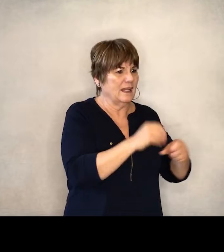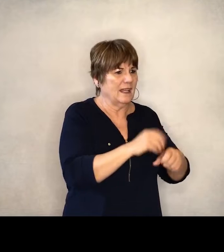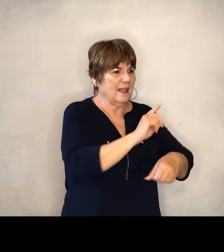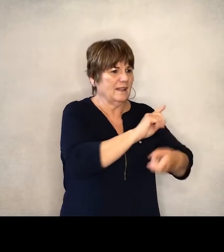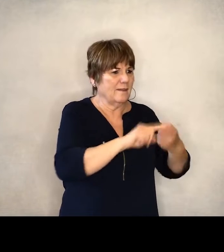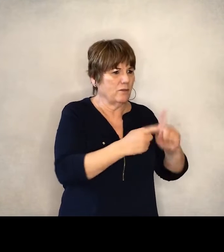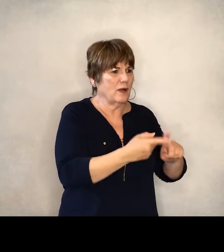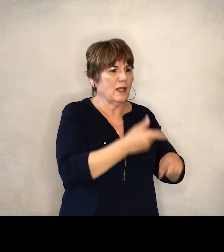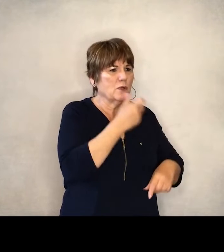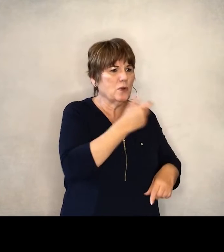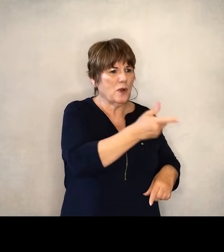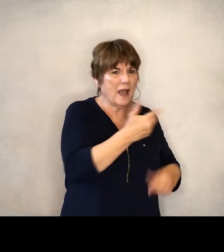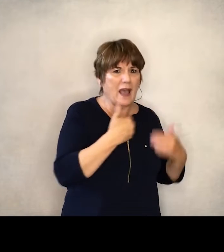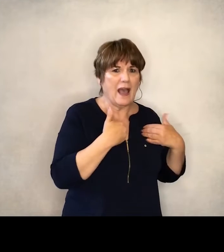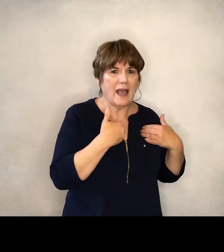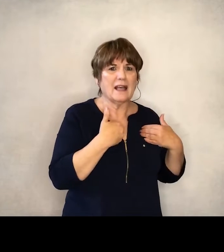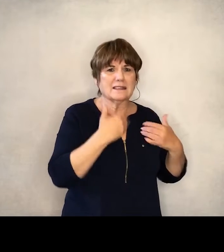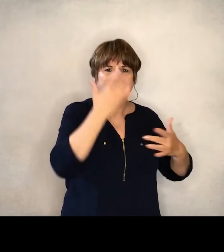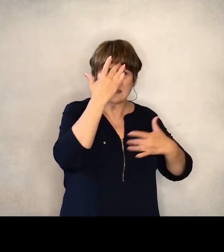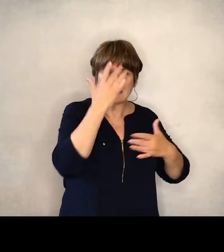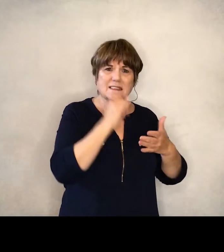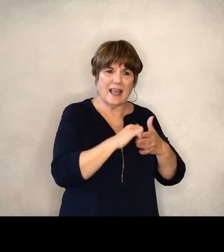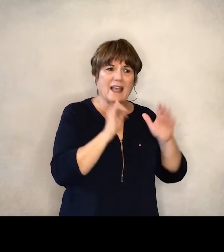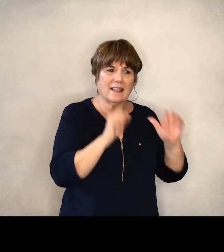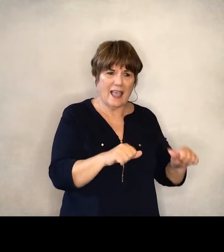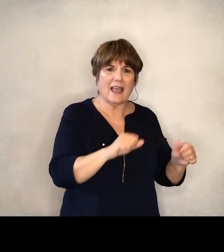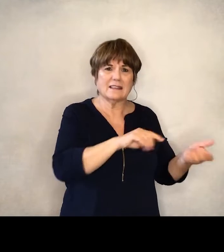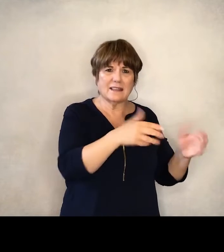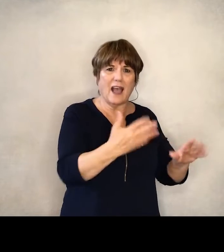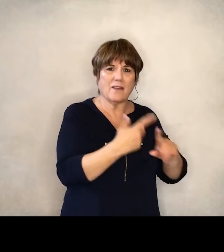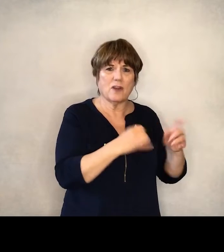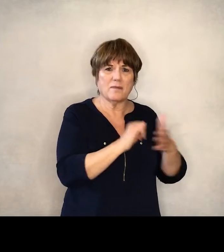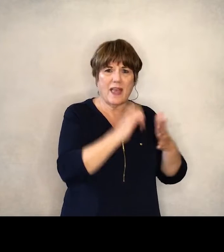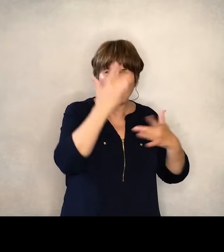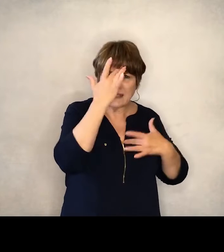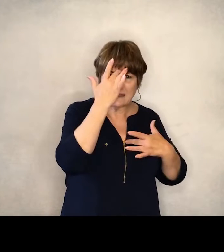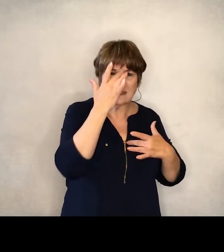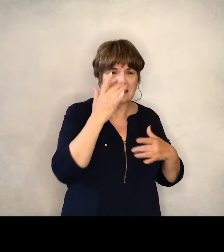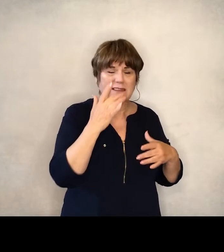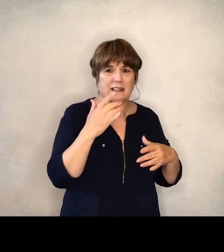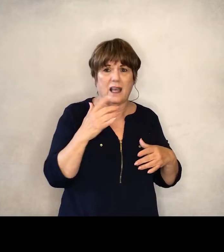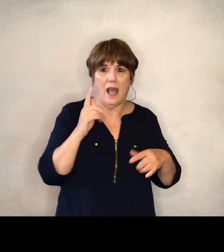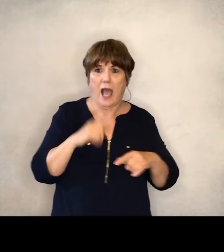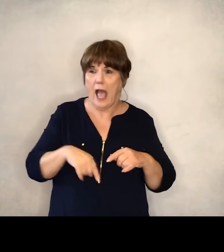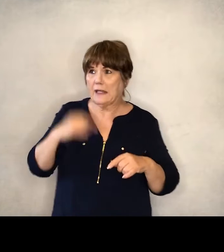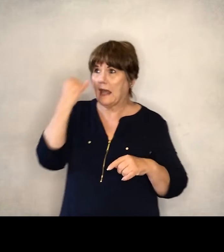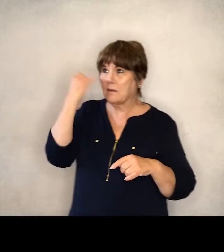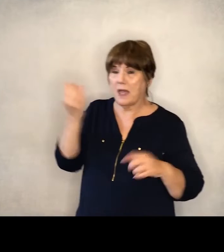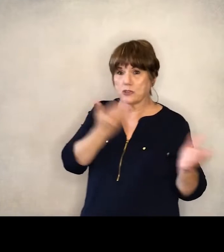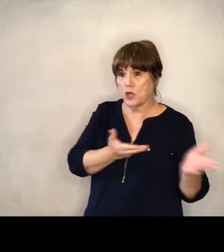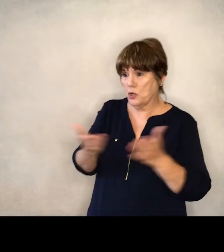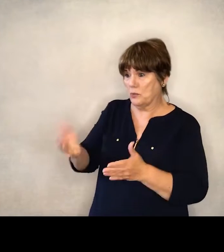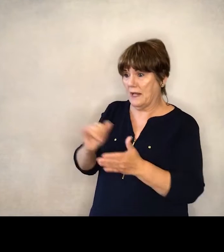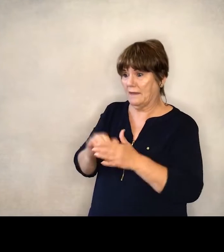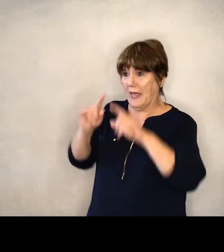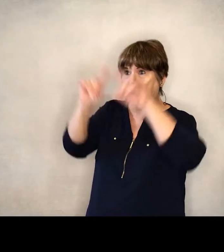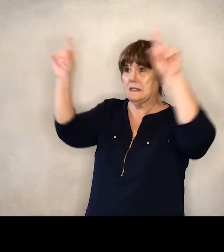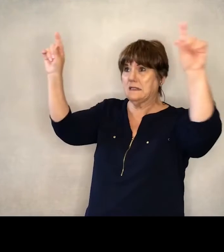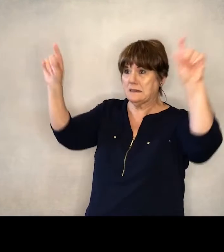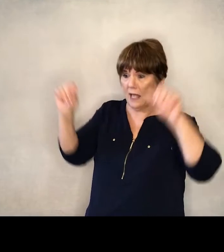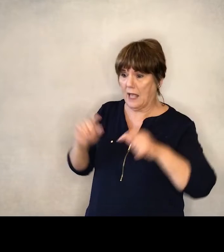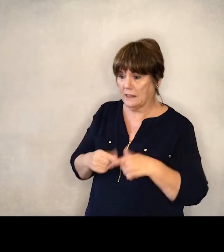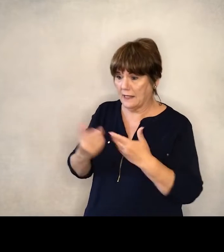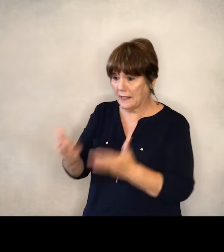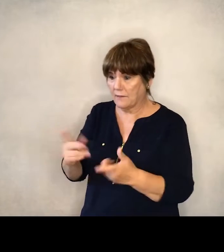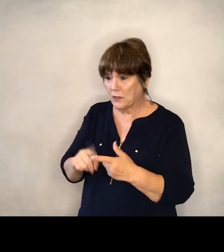terminal illness. I could not imagine taking that to the maternity ward to parents of a stillborn child. I'm